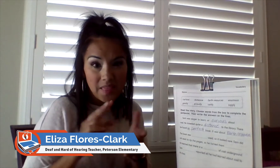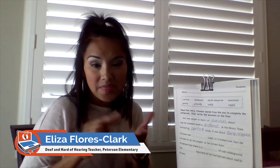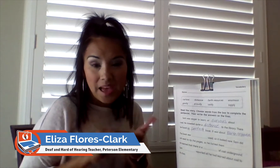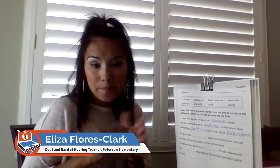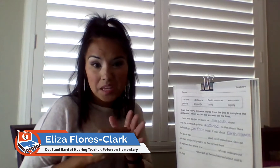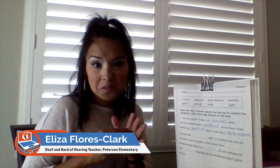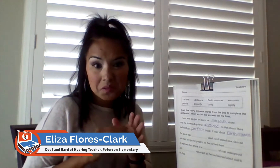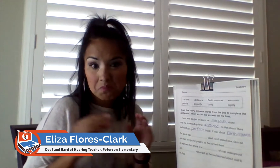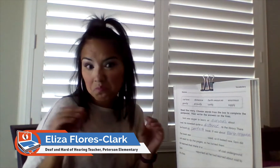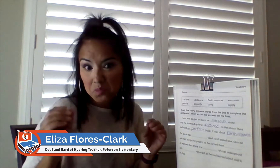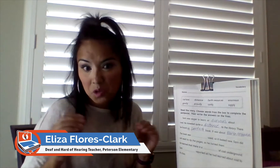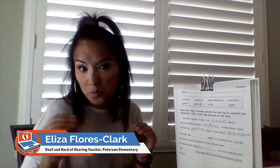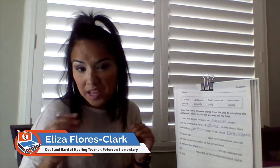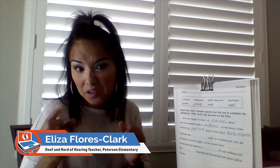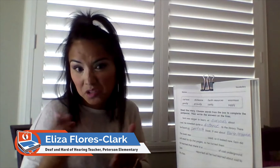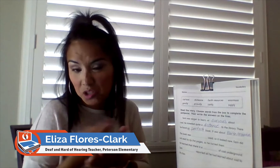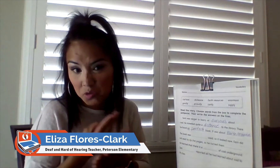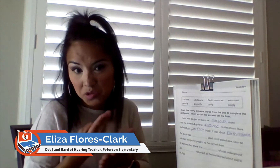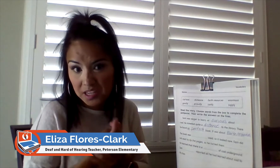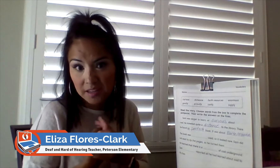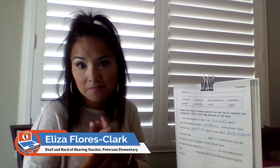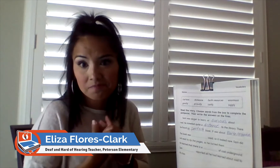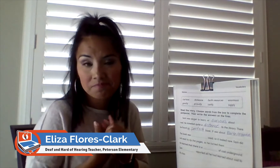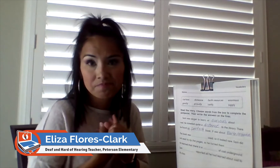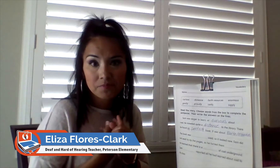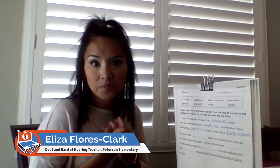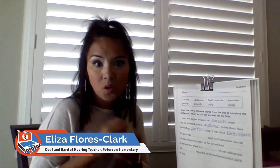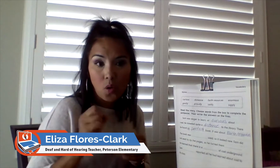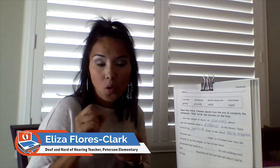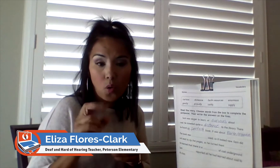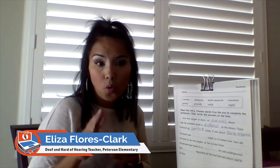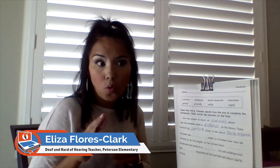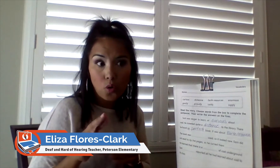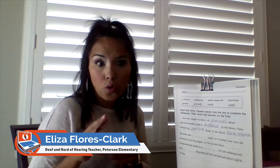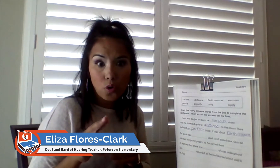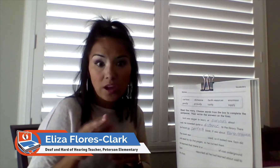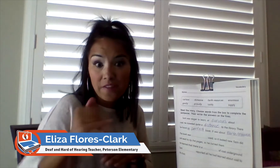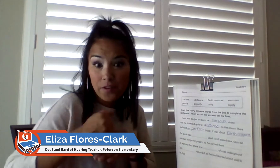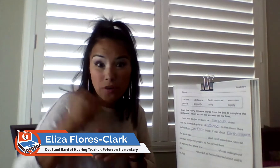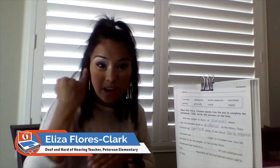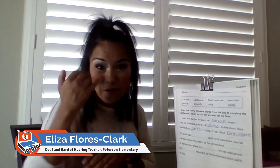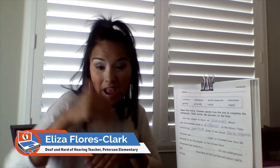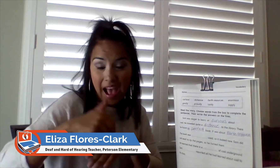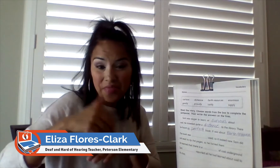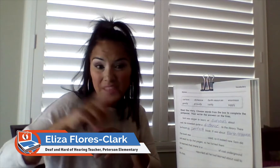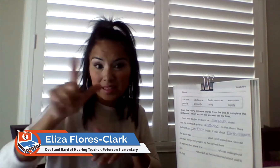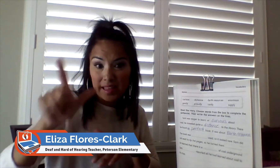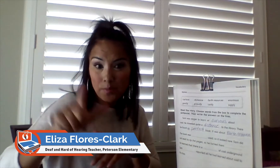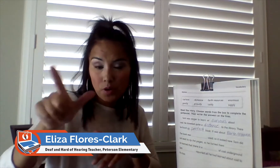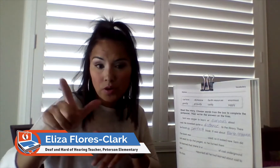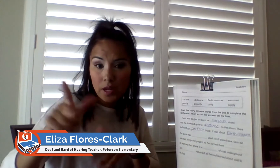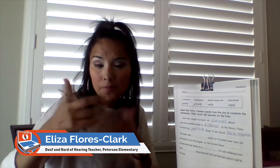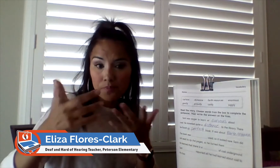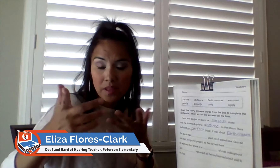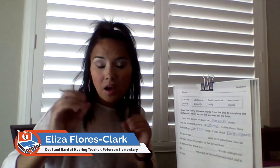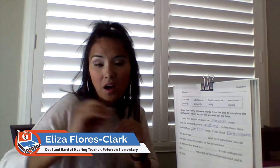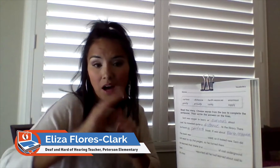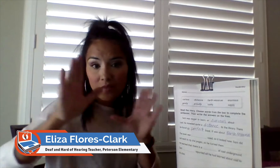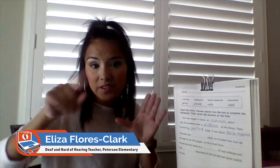that means nobody else used it. Or if you're at the library, obviously